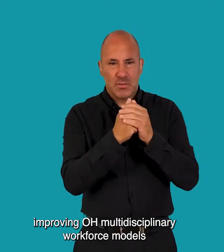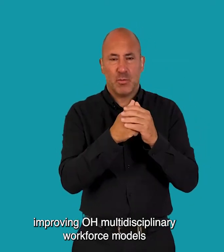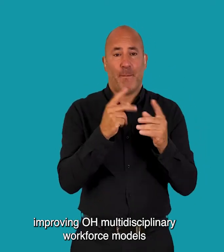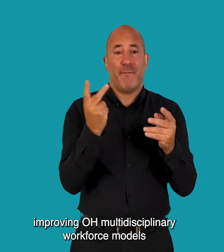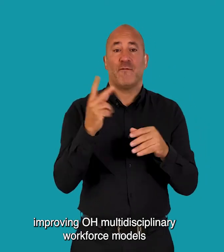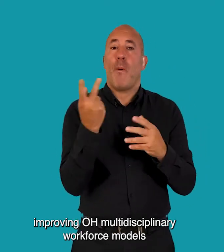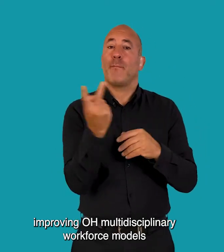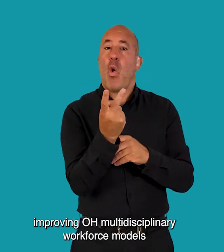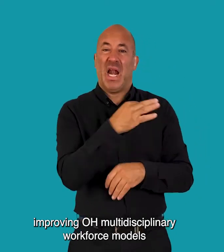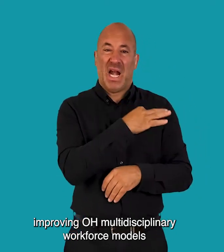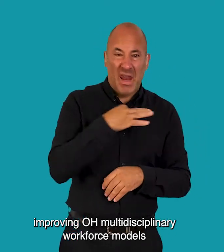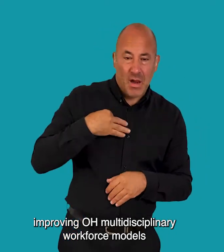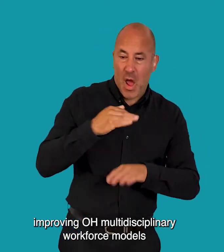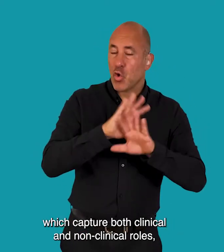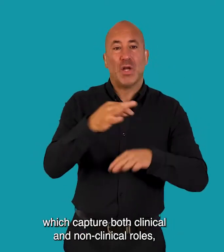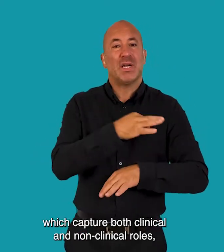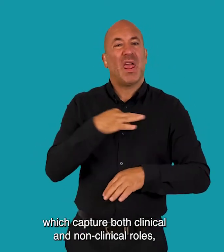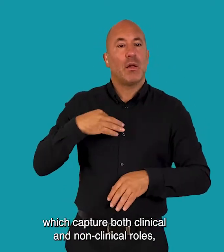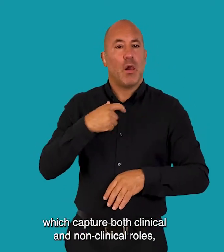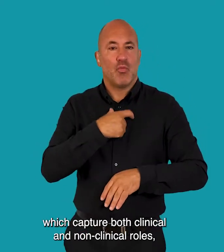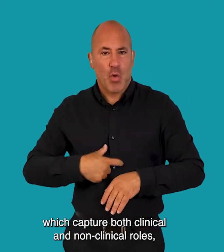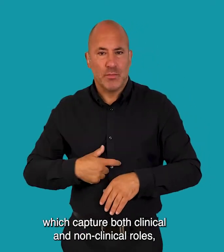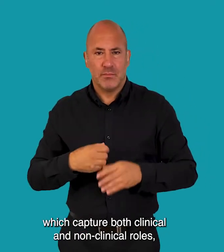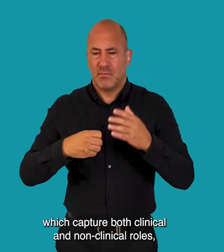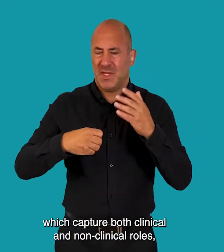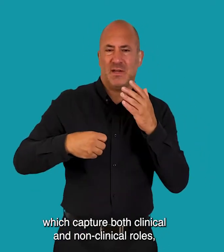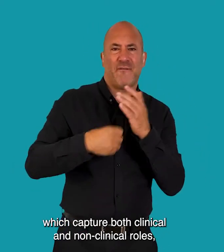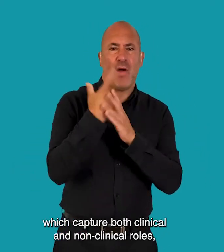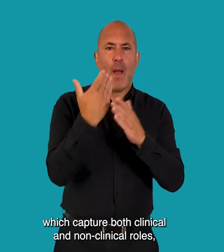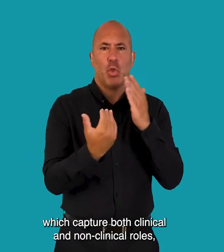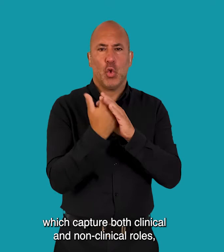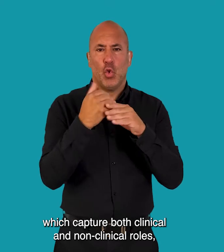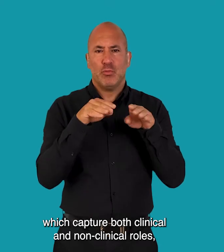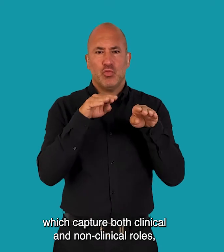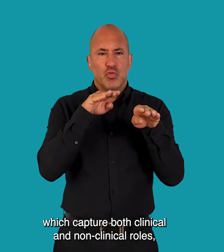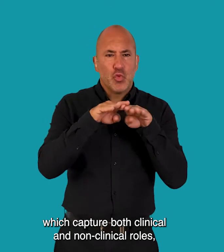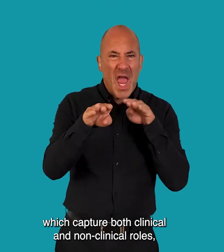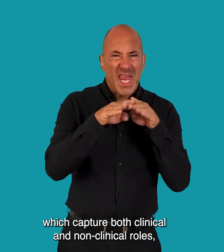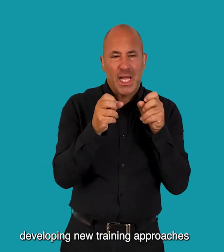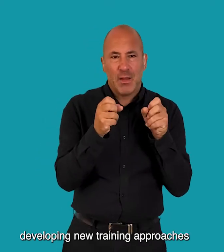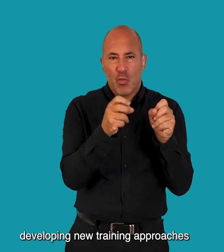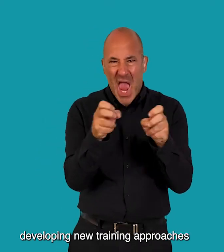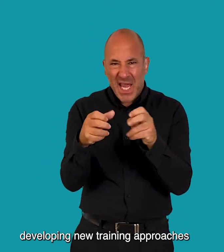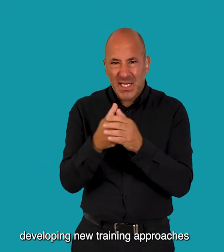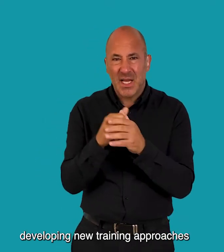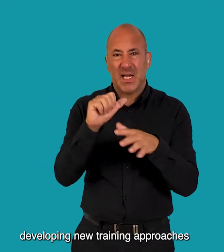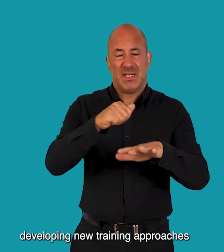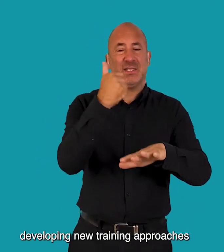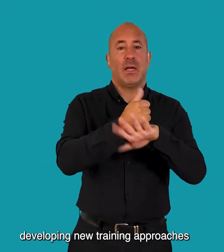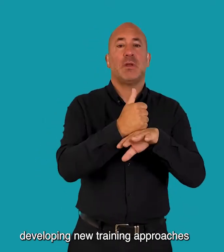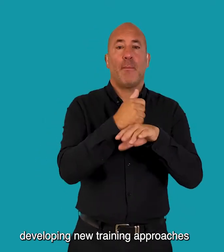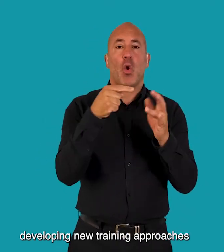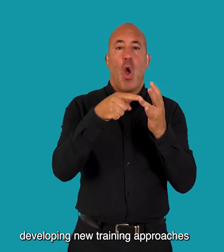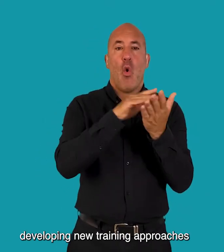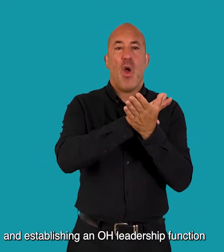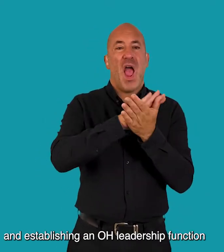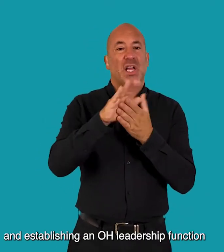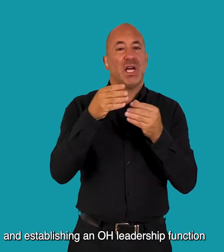multidisciplinary workforce models which capture both clinical and non-clinical roles, developing new training approaches, and establishing